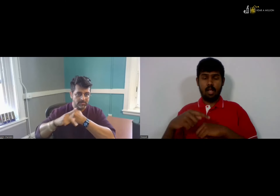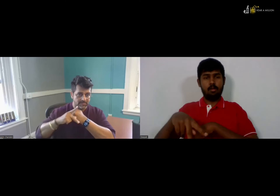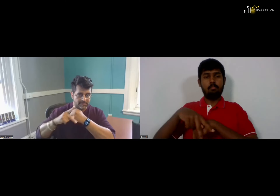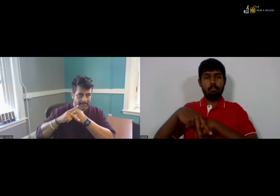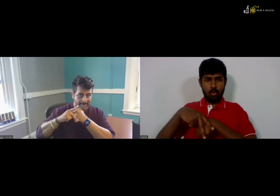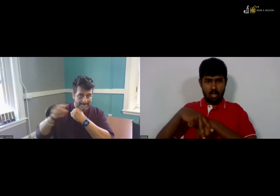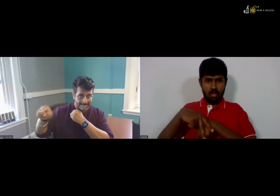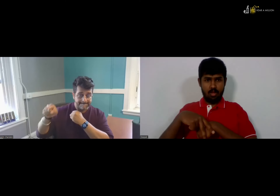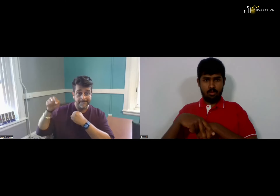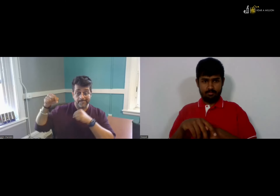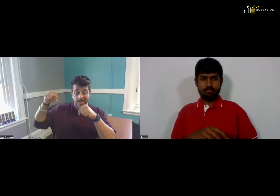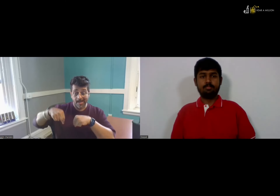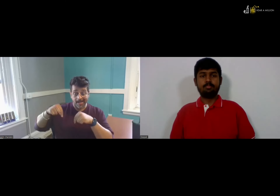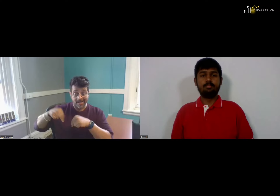And her sign name is this.